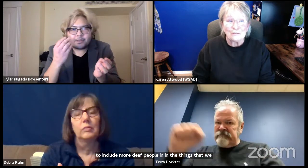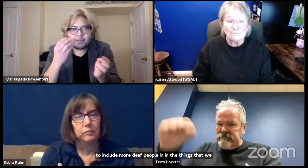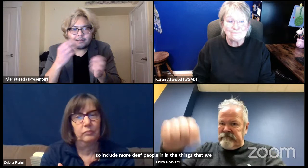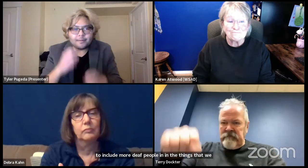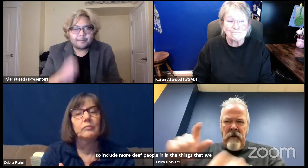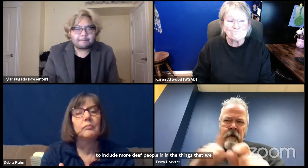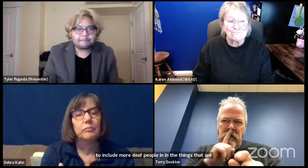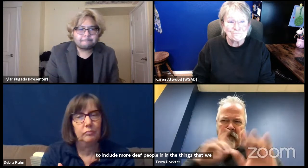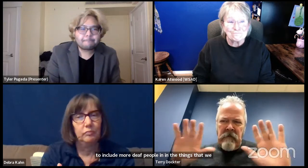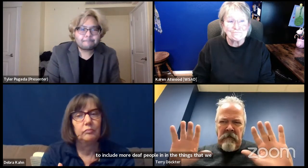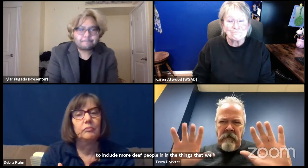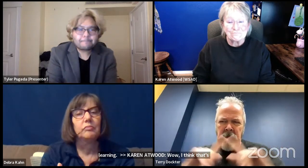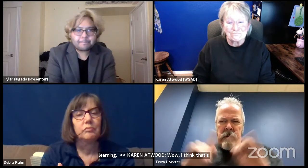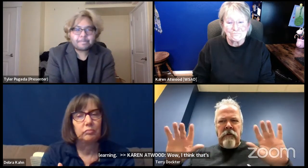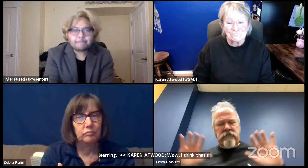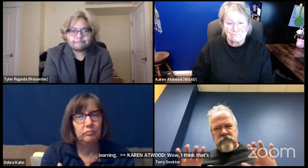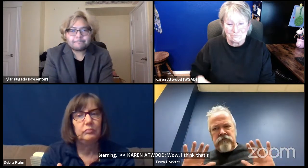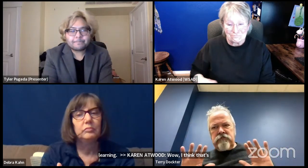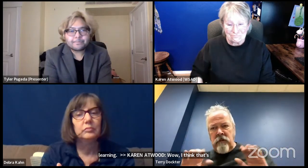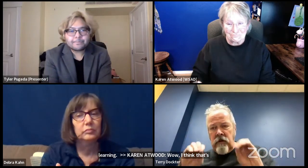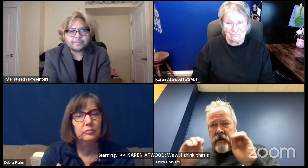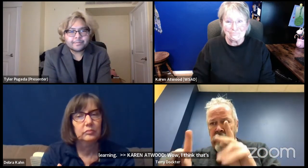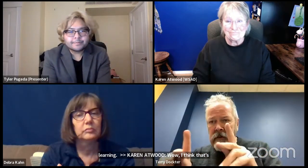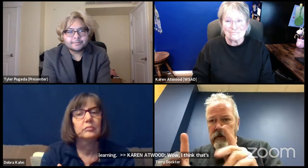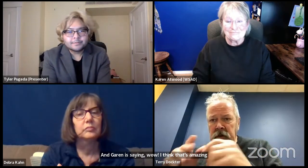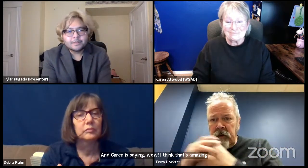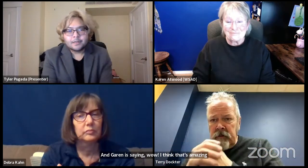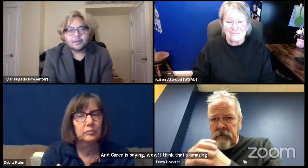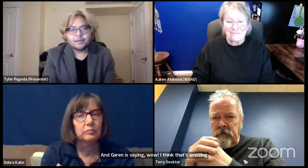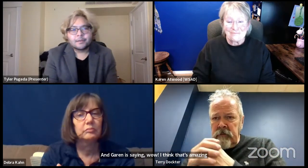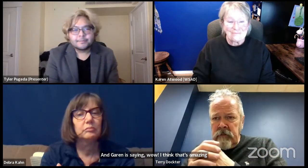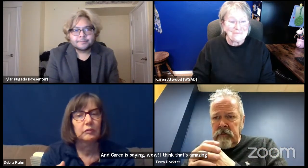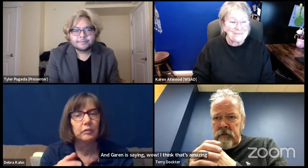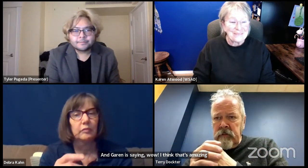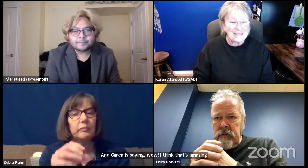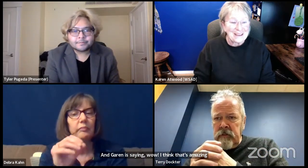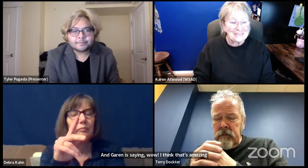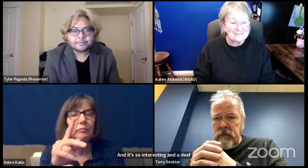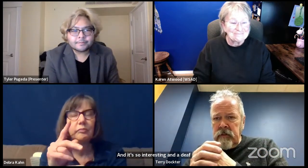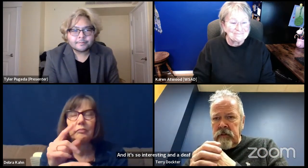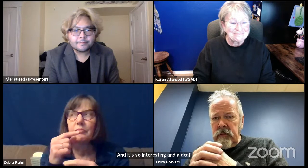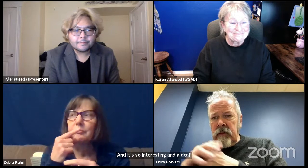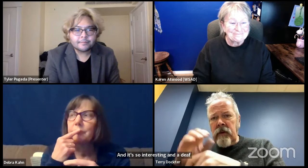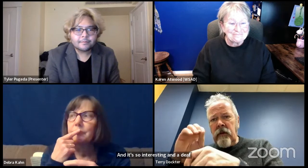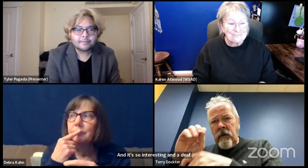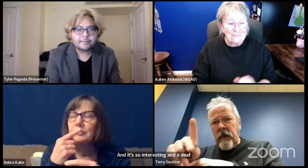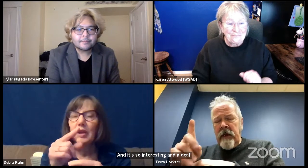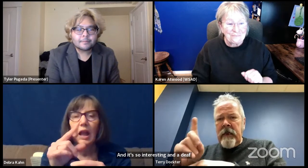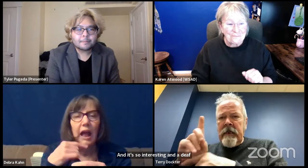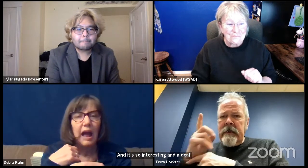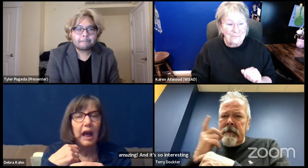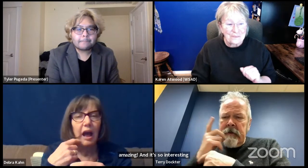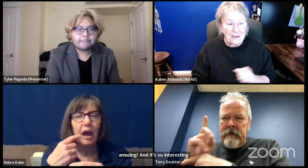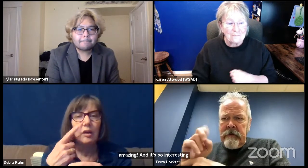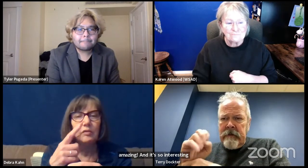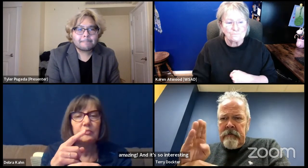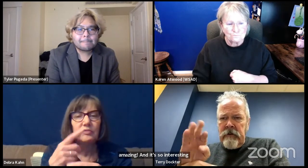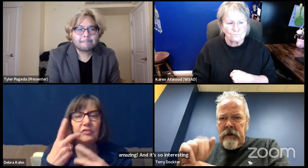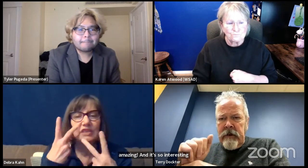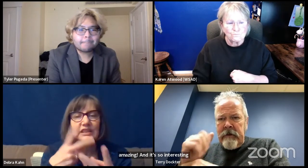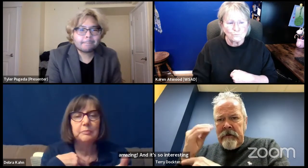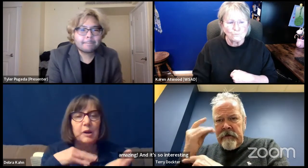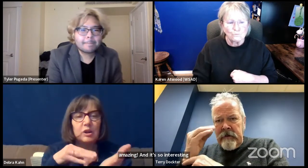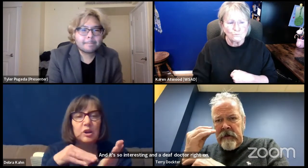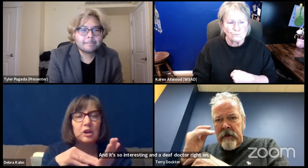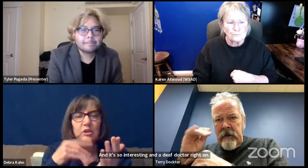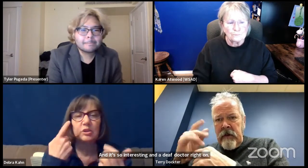Alzheimer's could be passed along because of the hereditary issues. That is correct. However, let's not jump the gun. I suggest you speak